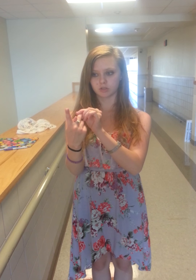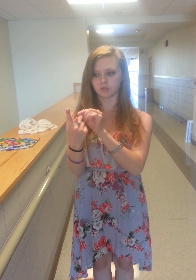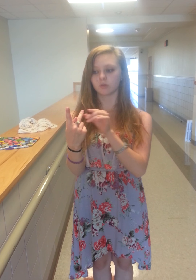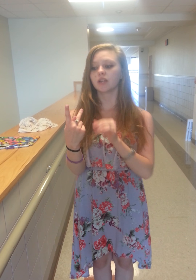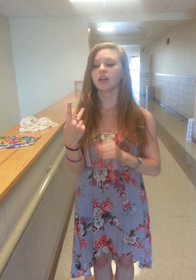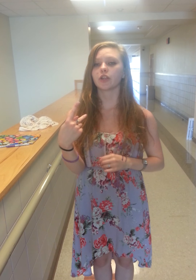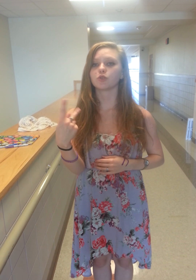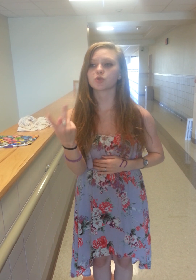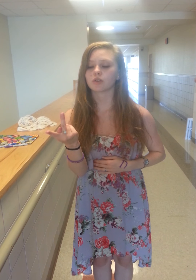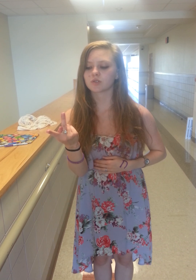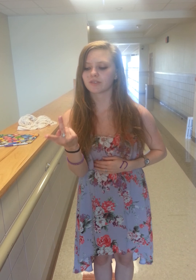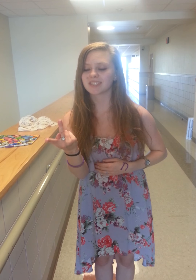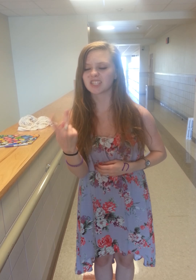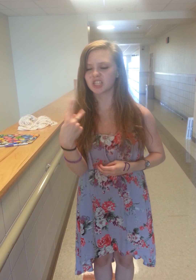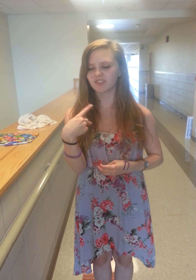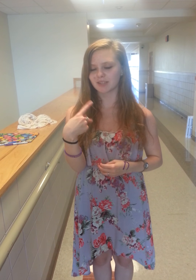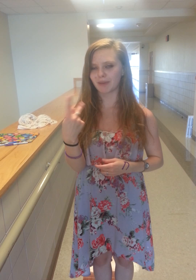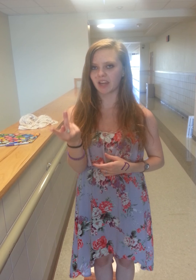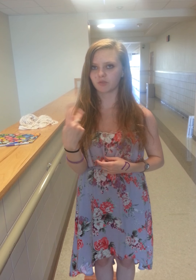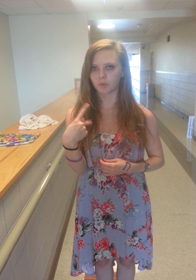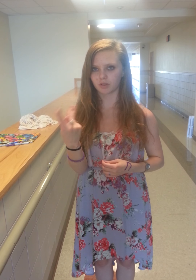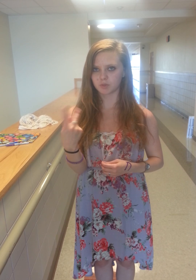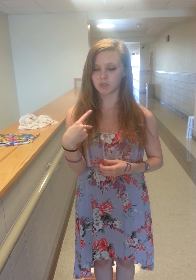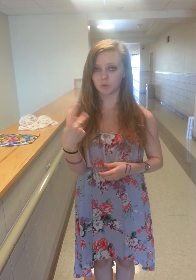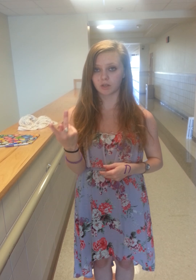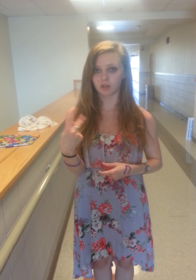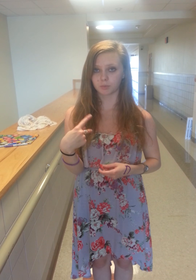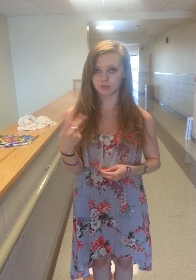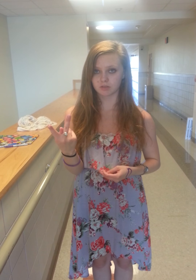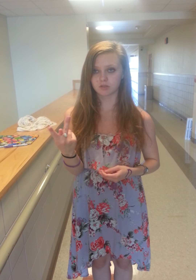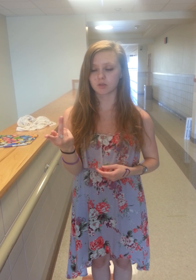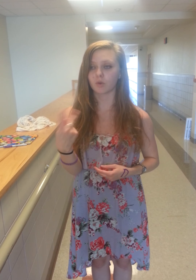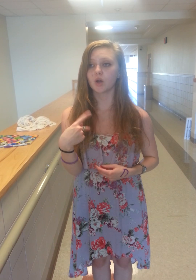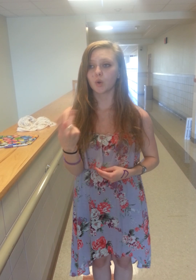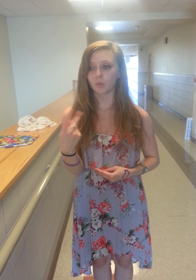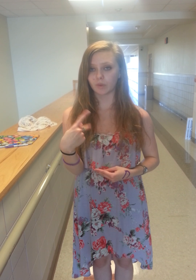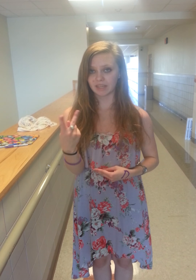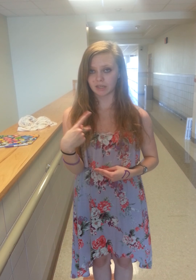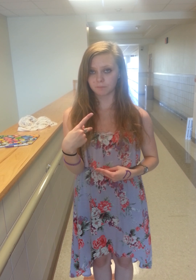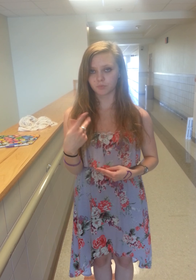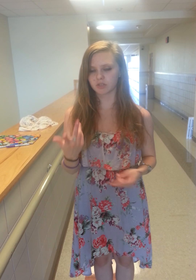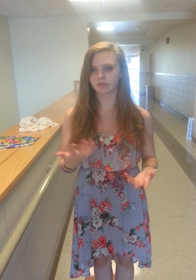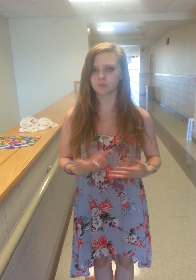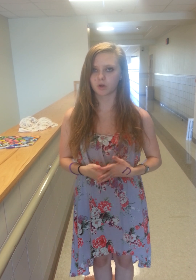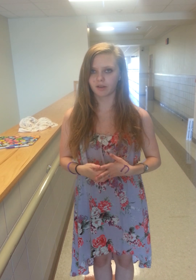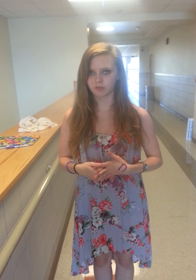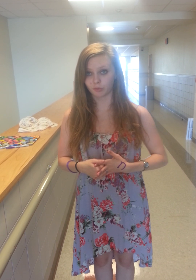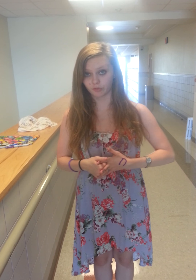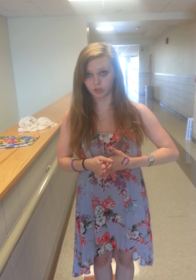you, and you sort of shift it back and forth between you and another person. So we, whichever is more comfortable for you.